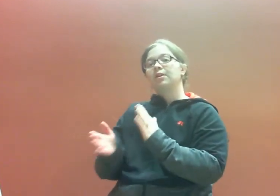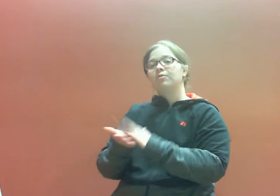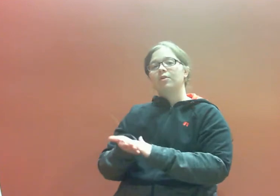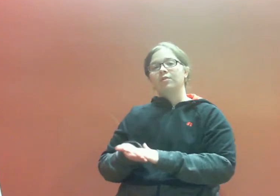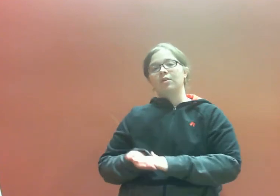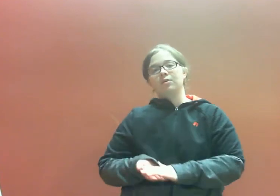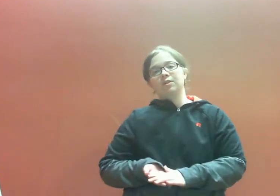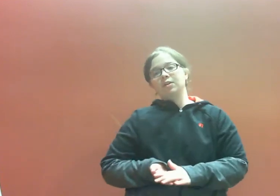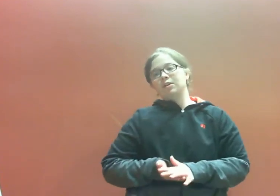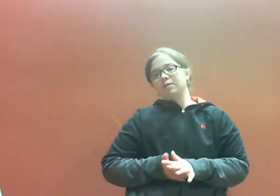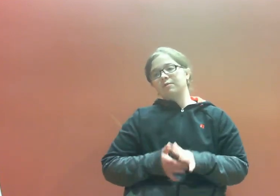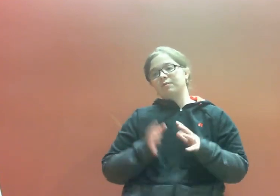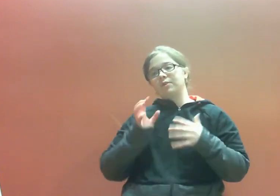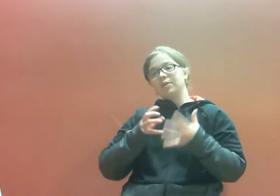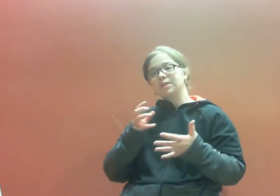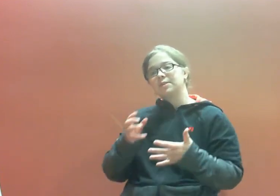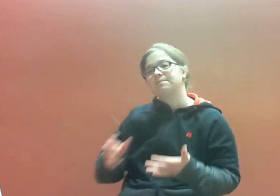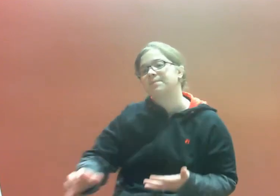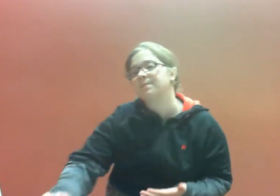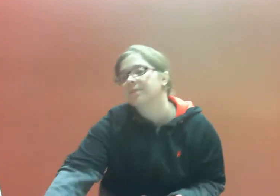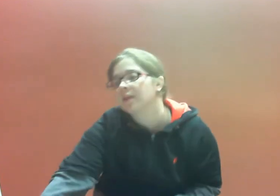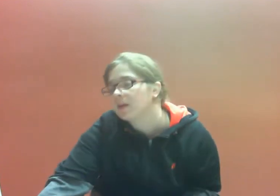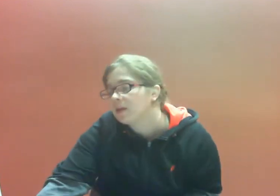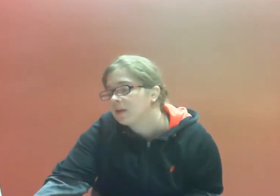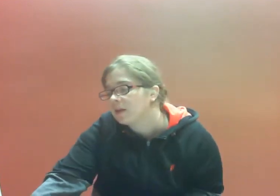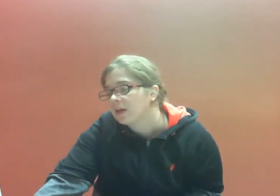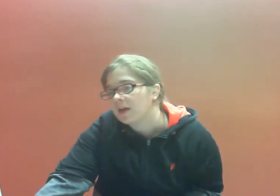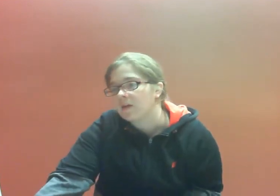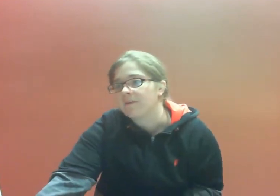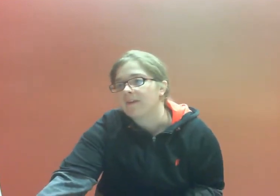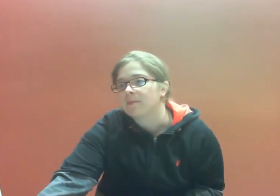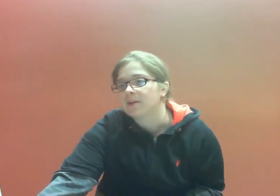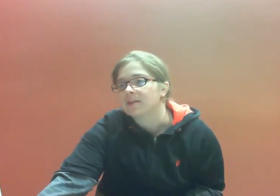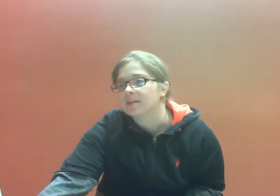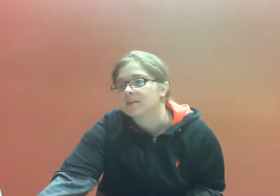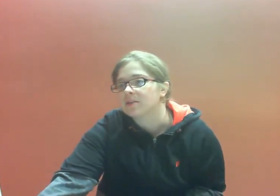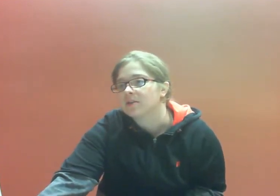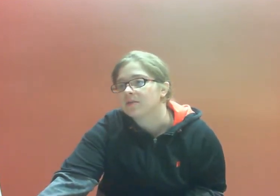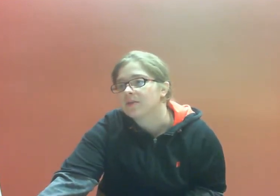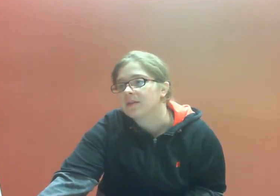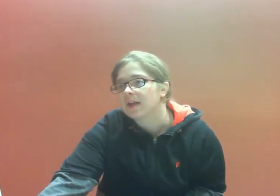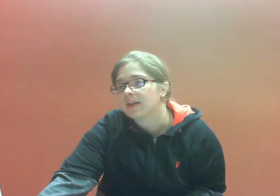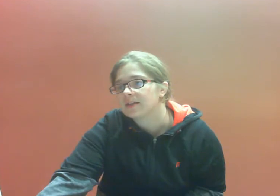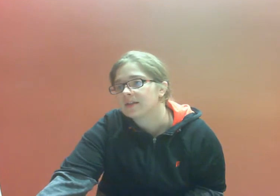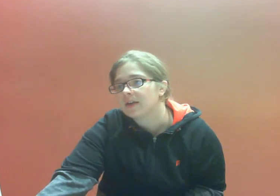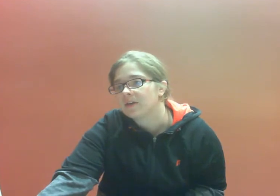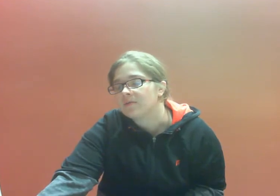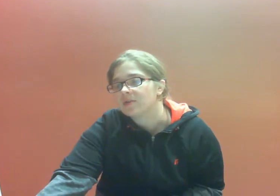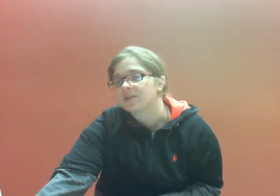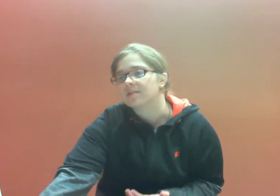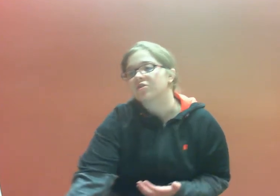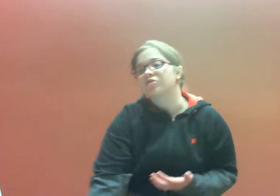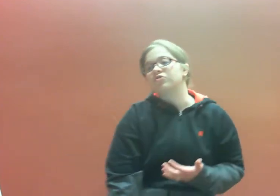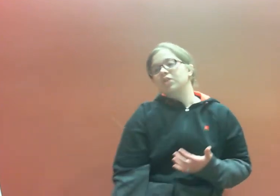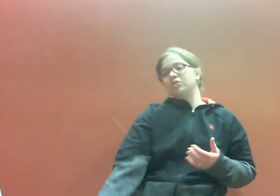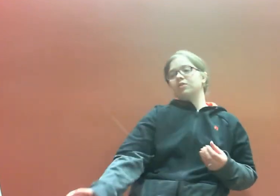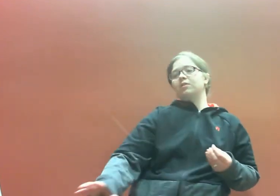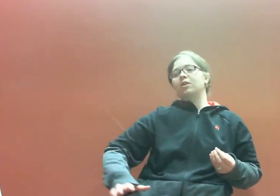throughout the cochlear fluids. And that brings us to slide 7, which is the structure of the